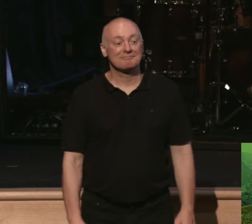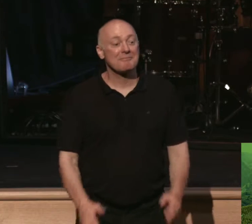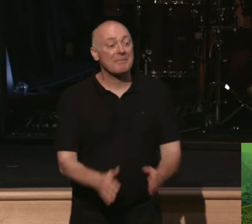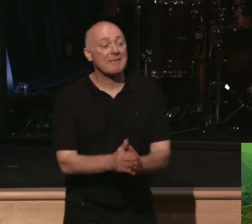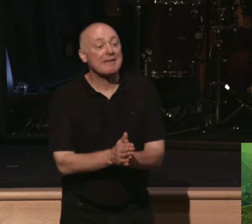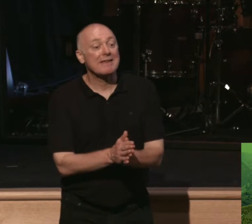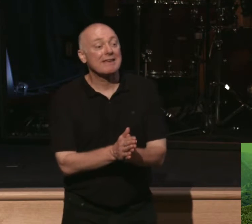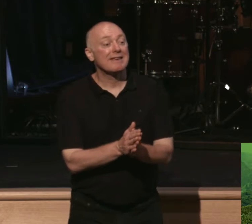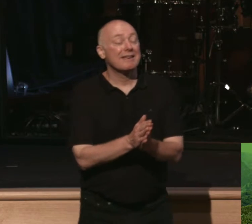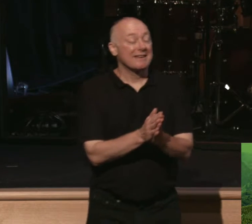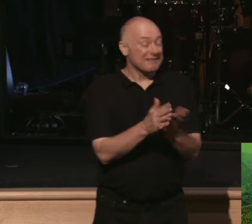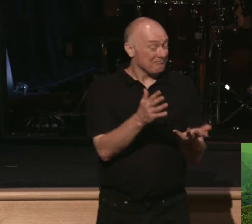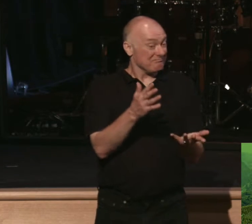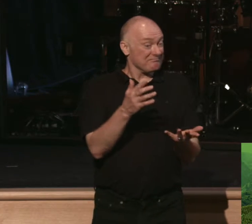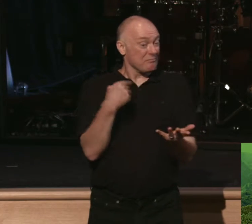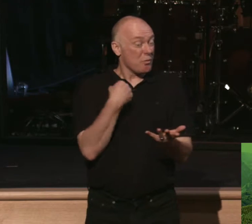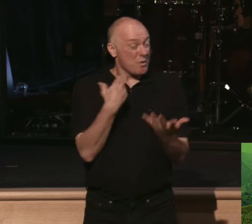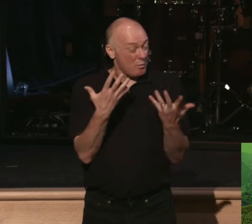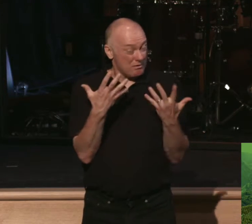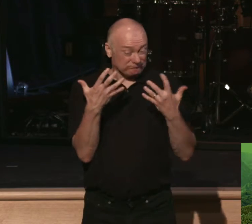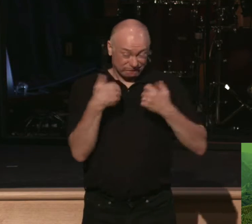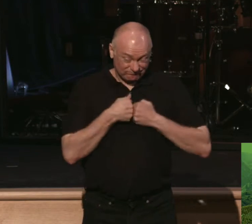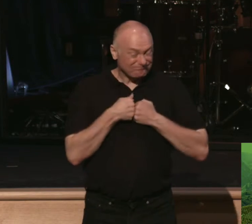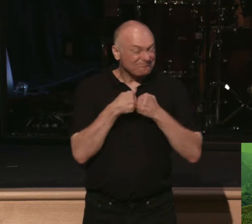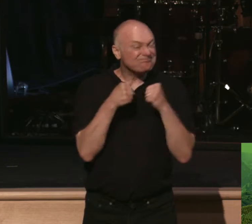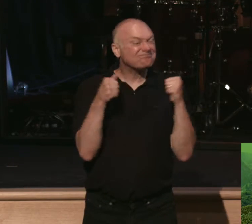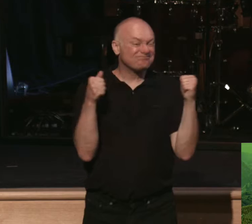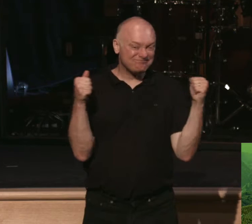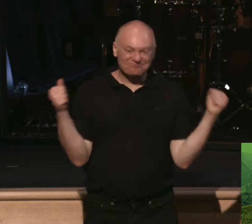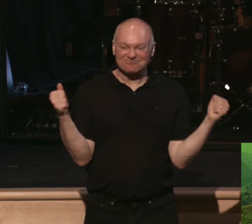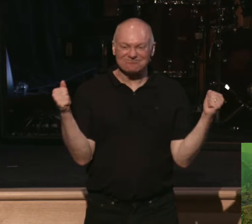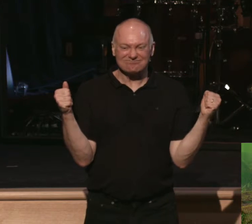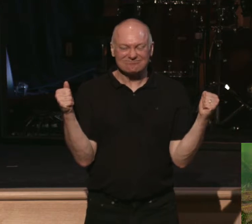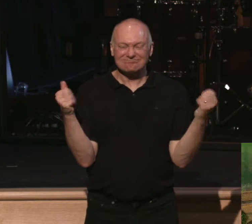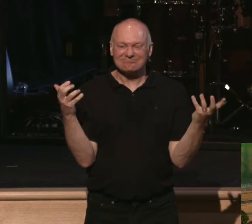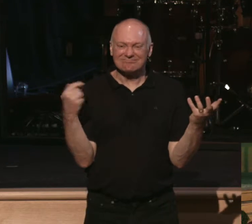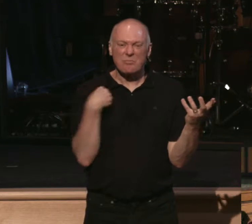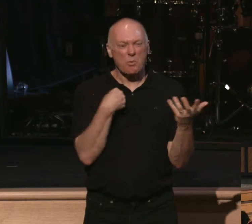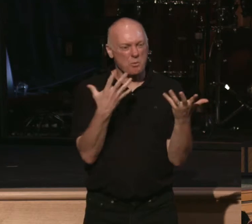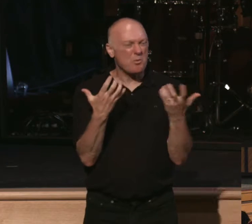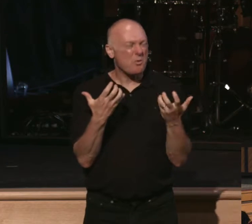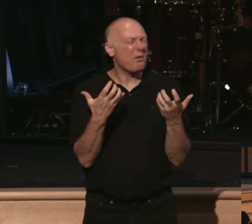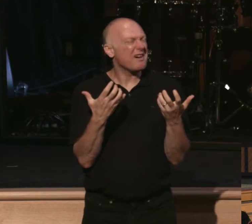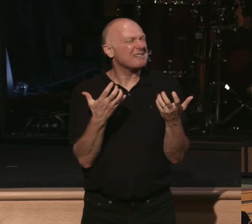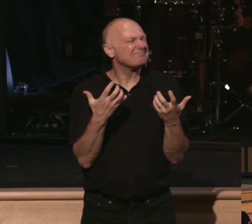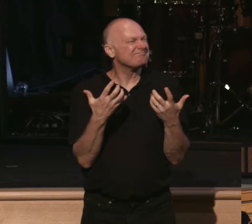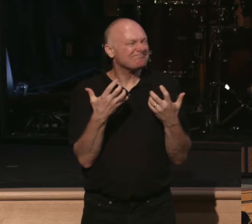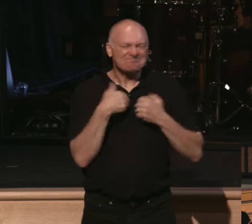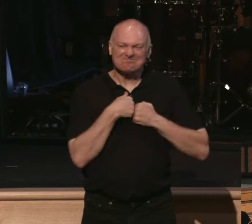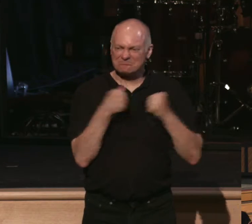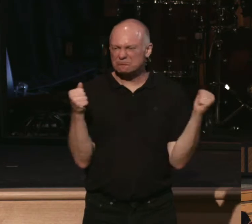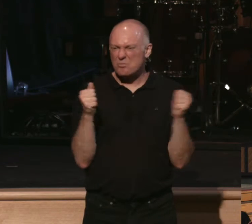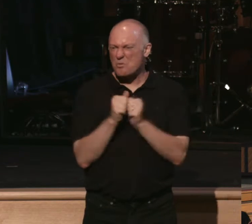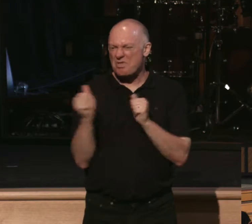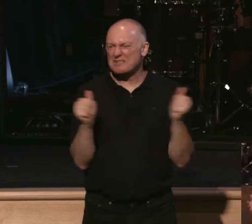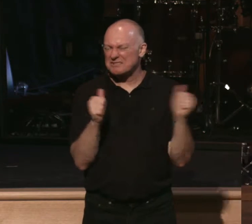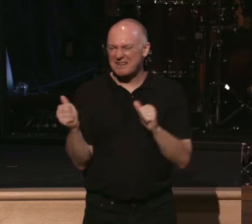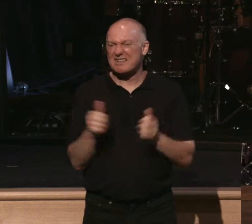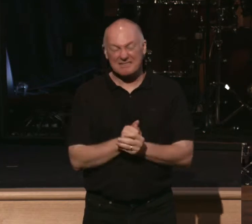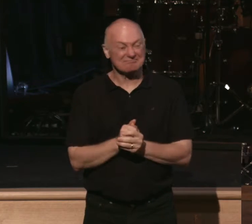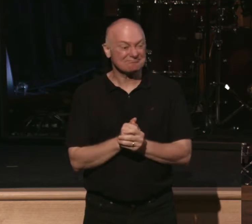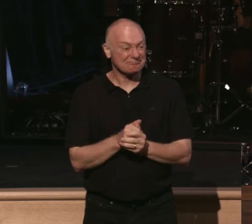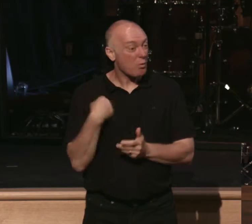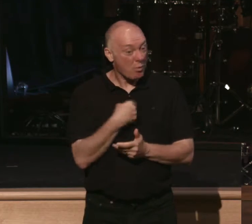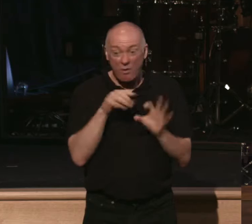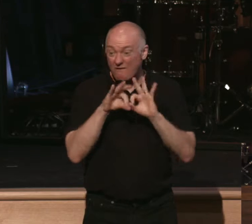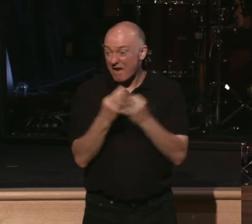in the spirit of vulnerability and transparency and what we're seeking to foster here. And the fact that